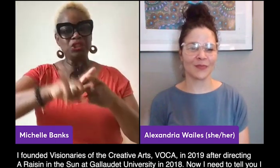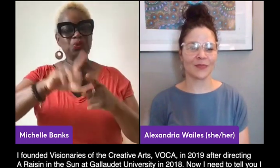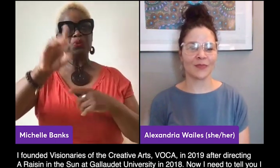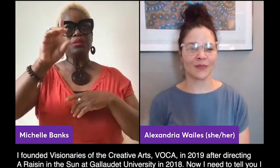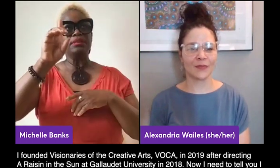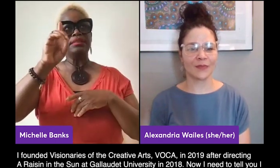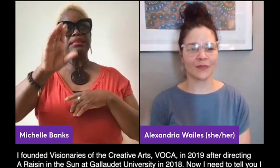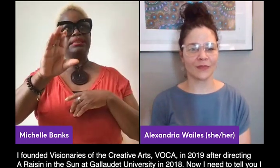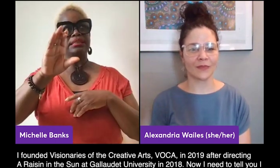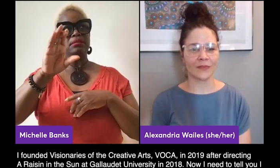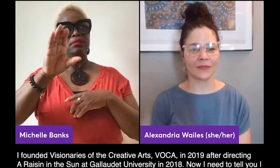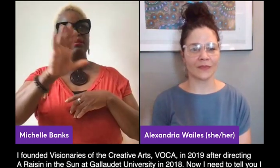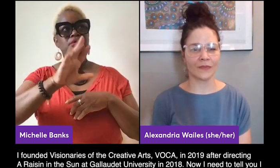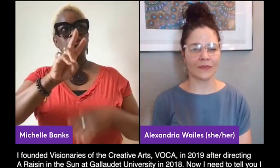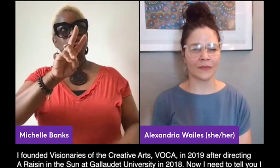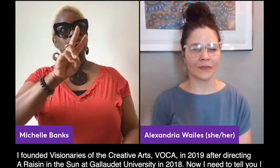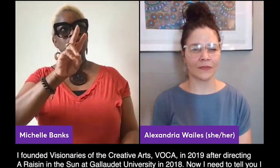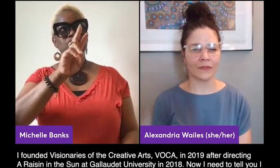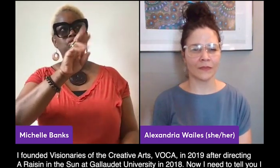there in